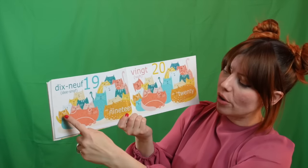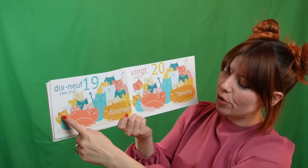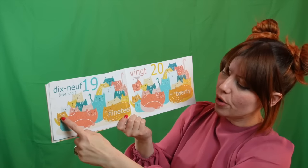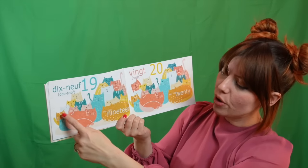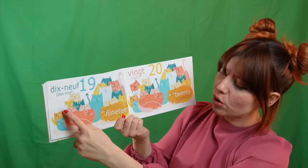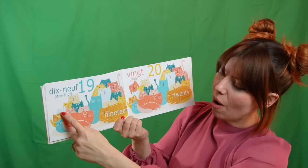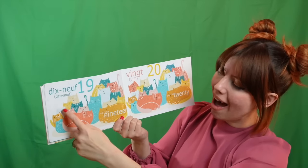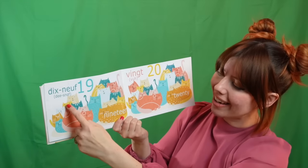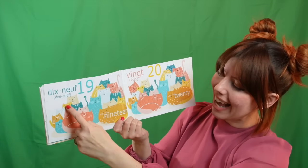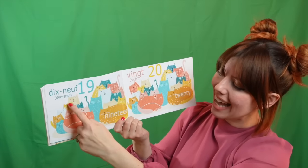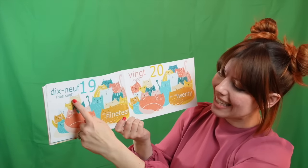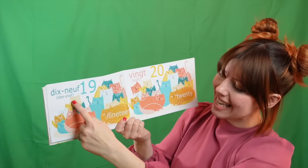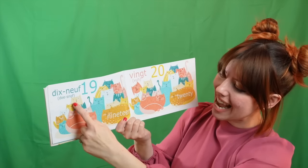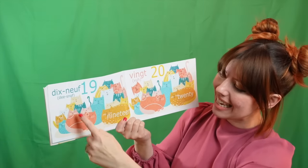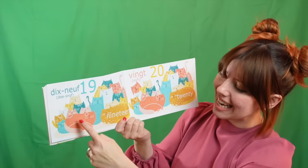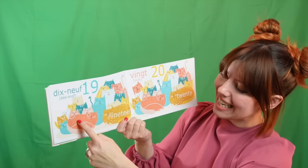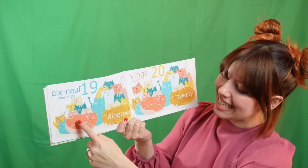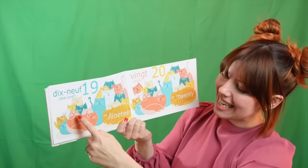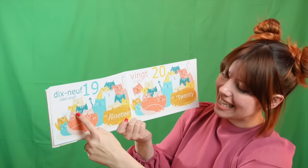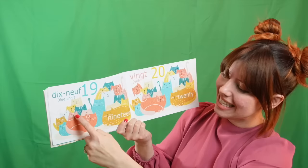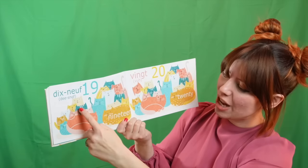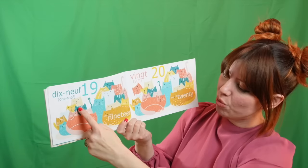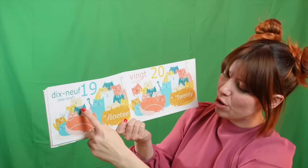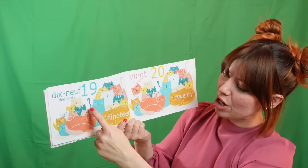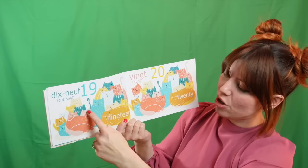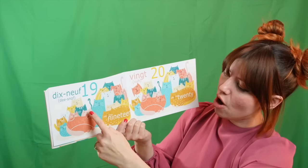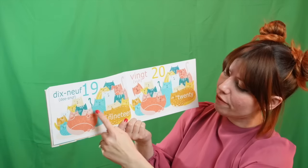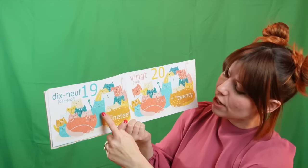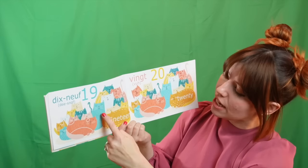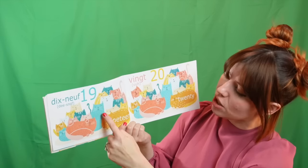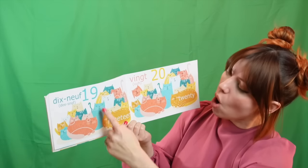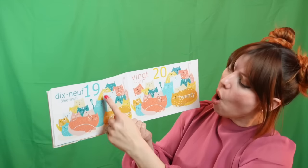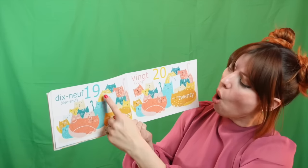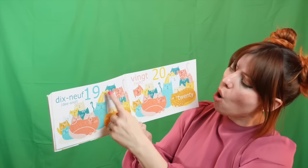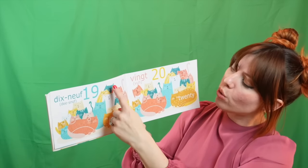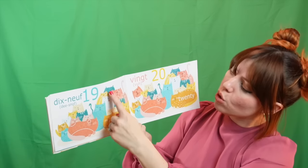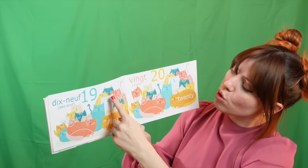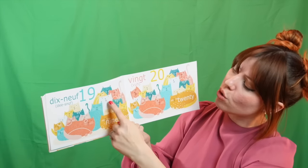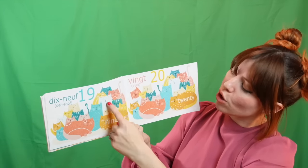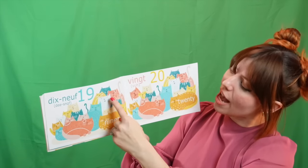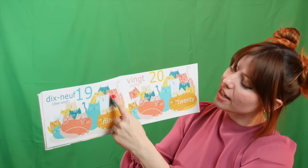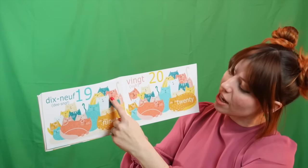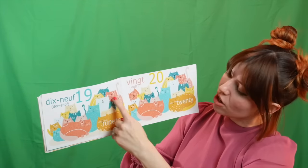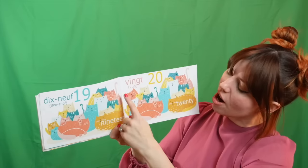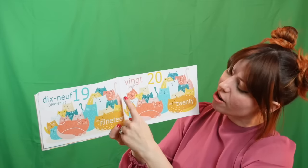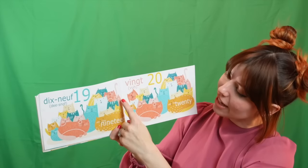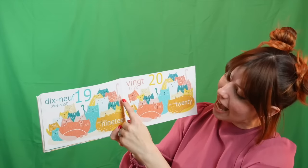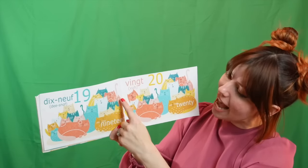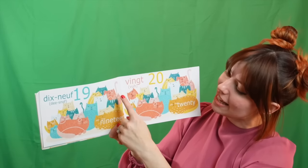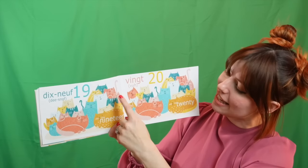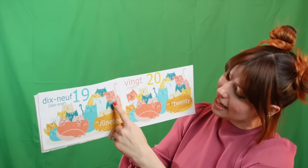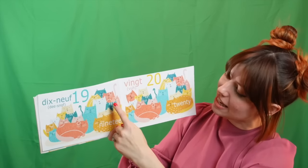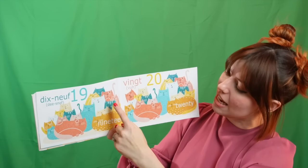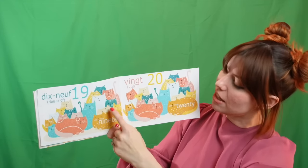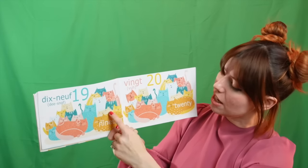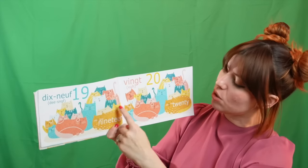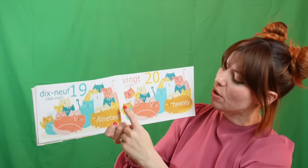2, 3, 4, 5, 6, 7, 8, 9, 10, 11, 12, 13, 14, 15, 16,